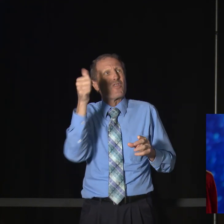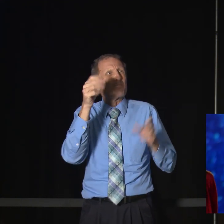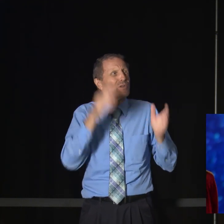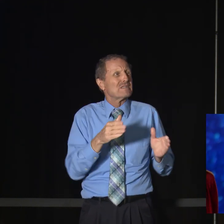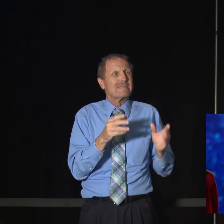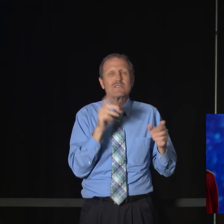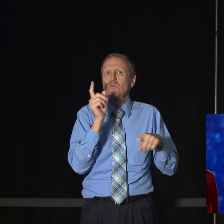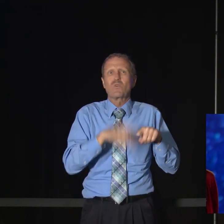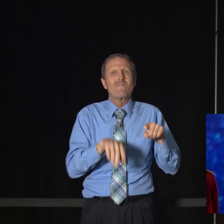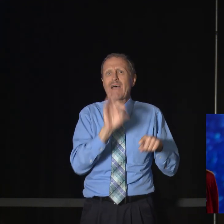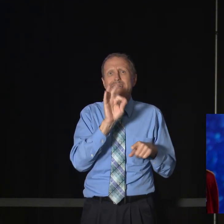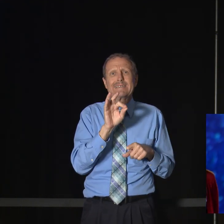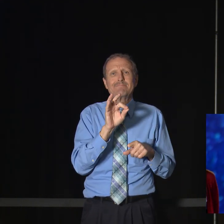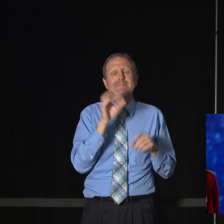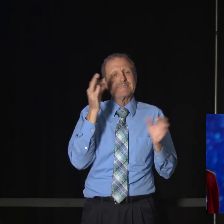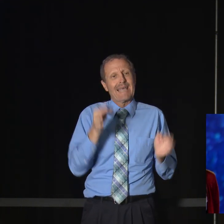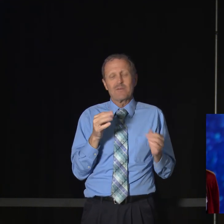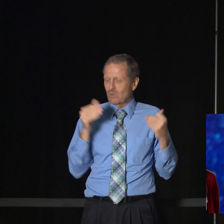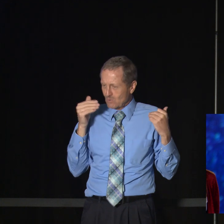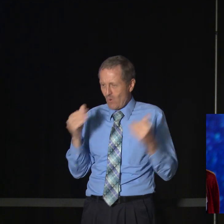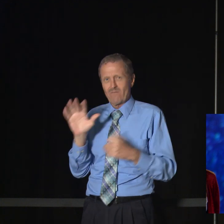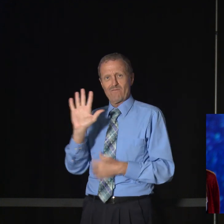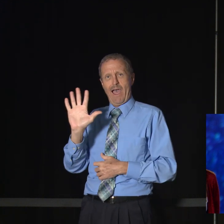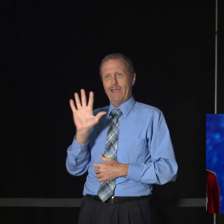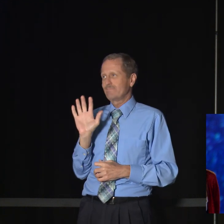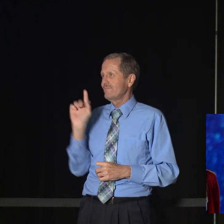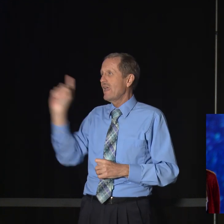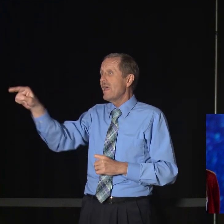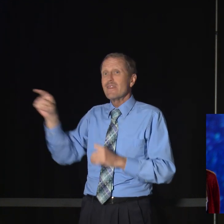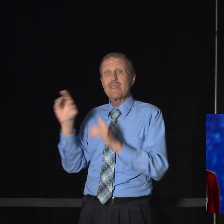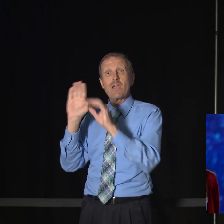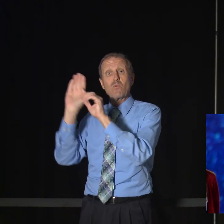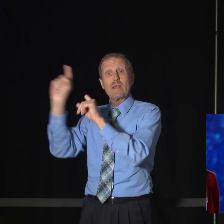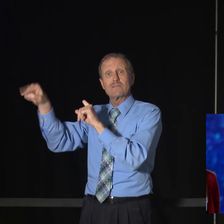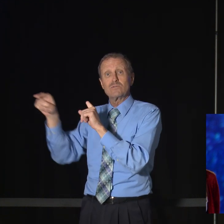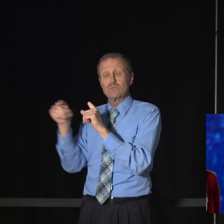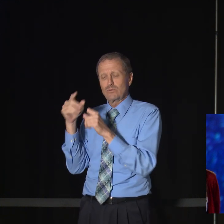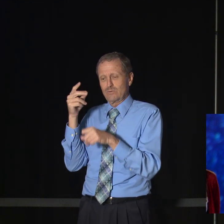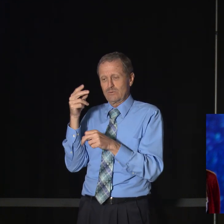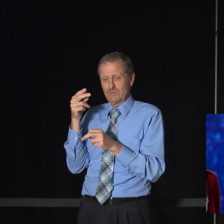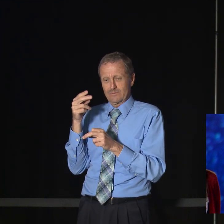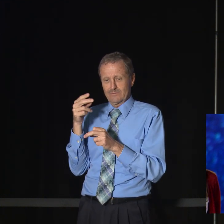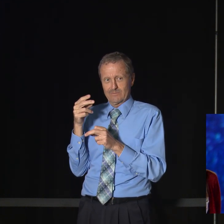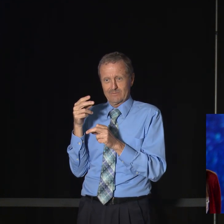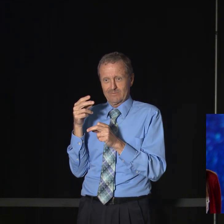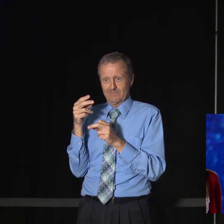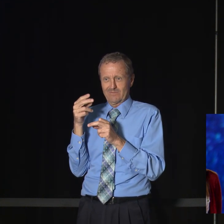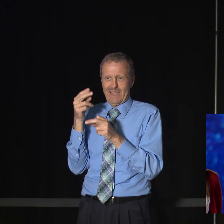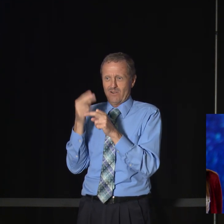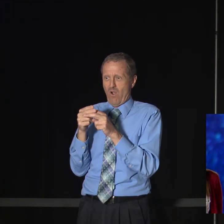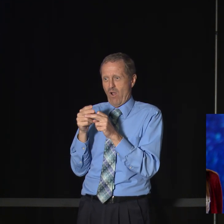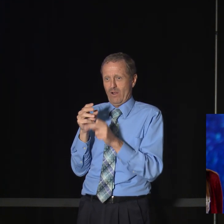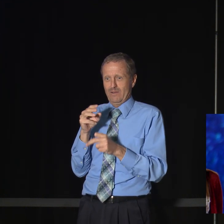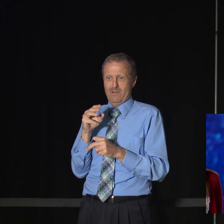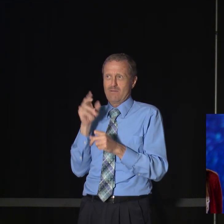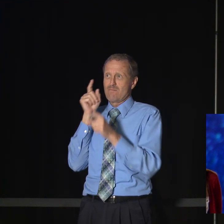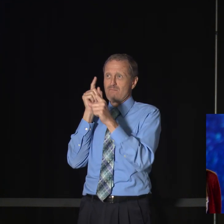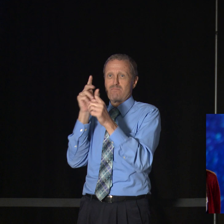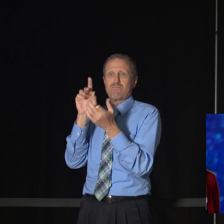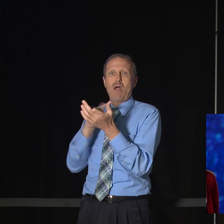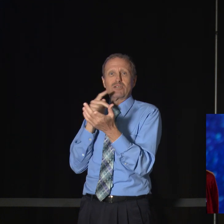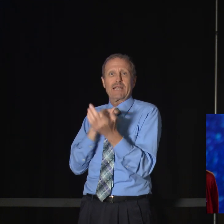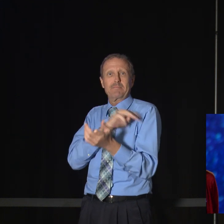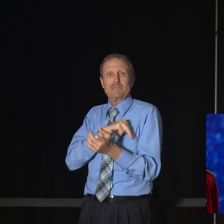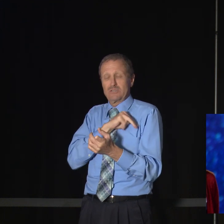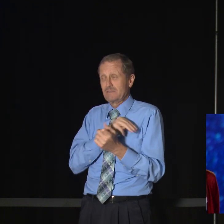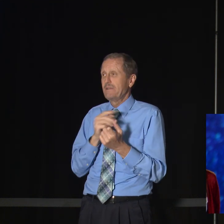not find it. They decided, we're going to go forward. They went to this place. They called the project Mission Teo. And they go there, and they